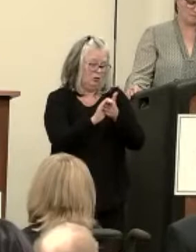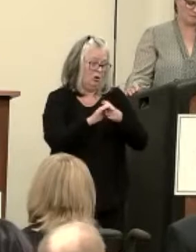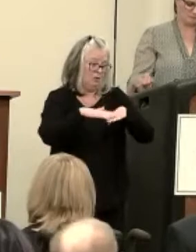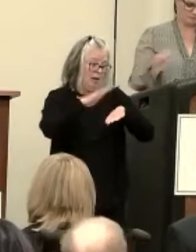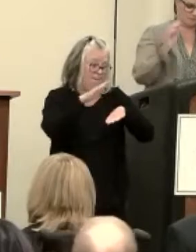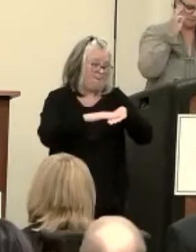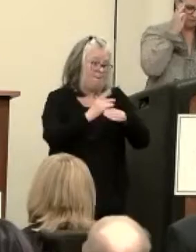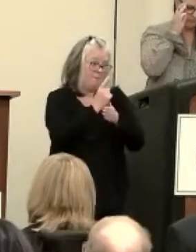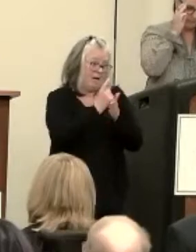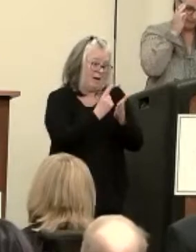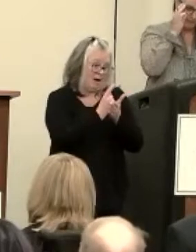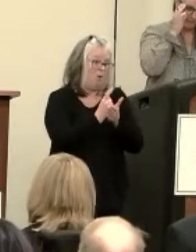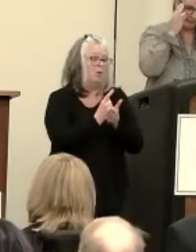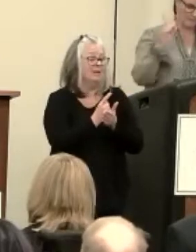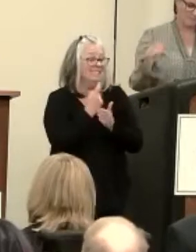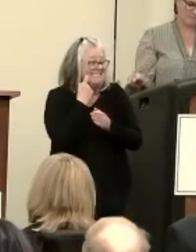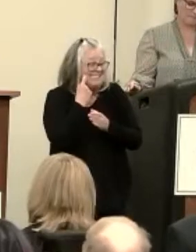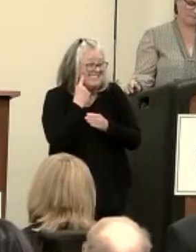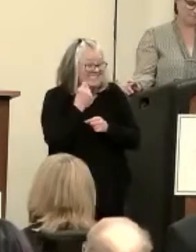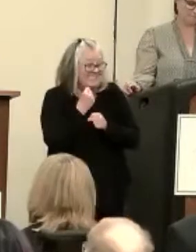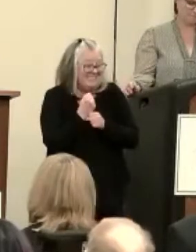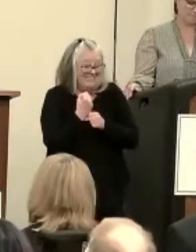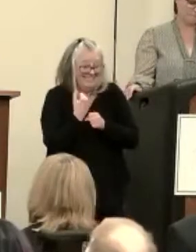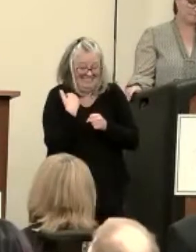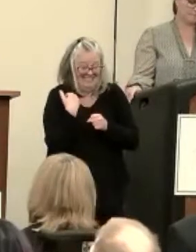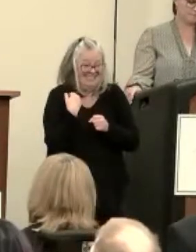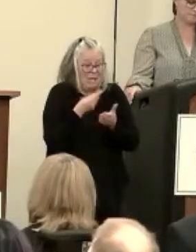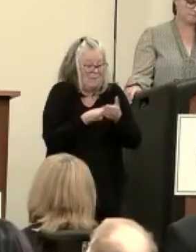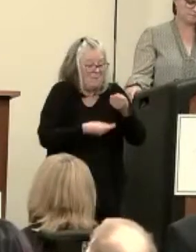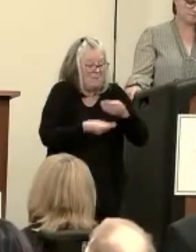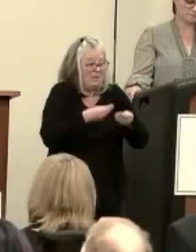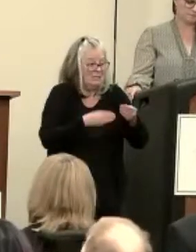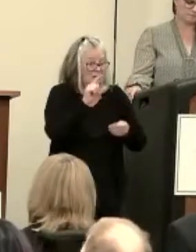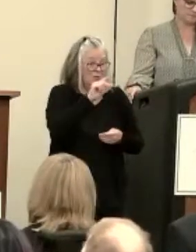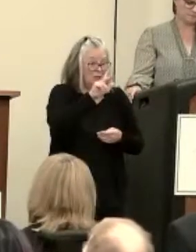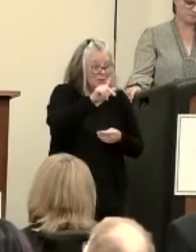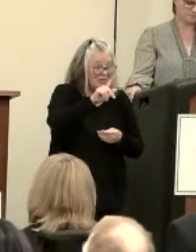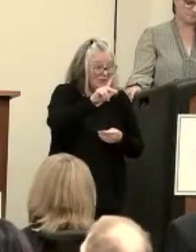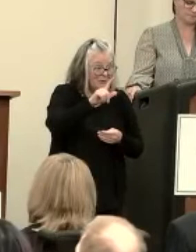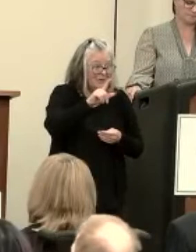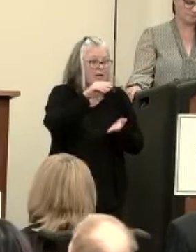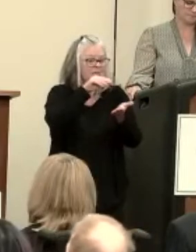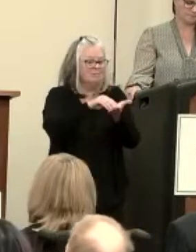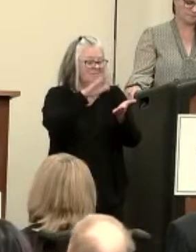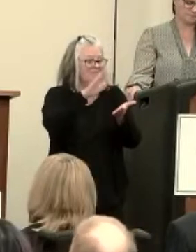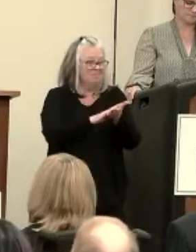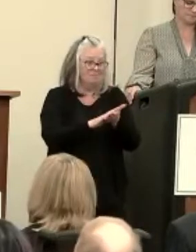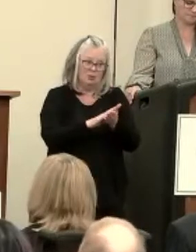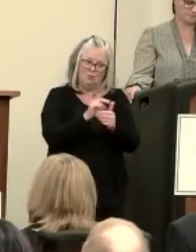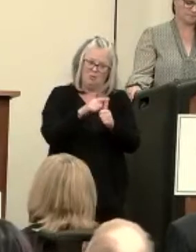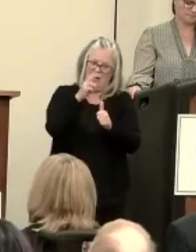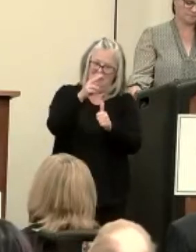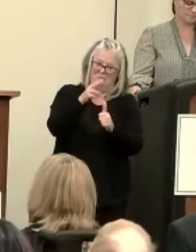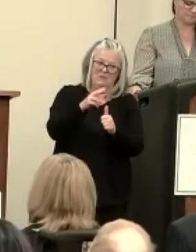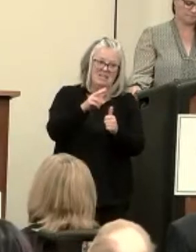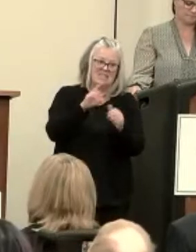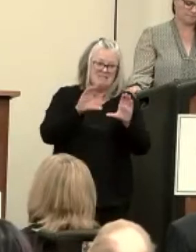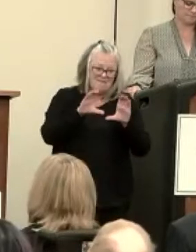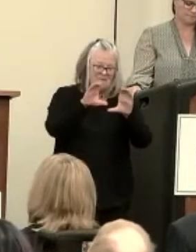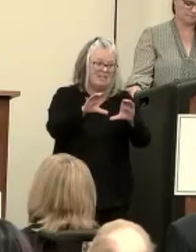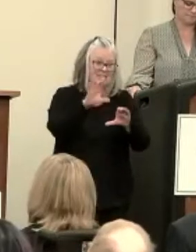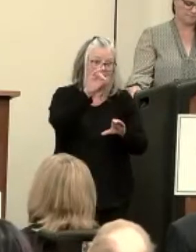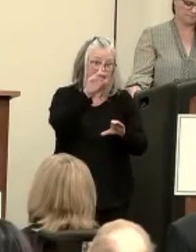hour. And then just this past year in budget 23, we made the historic investment of $82